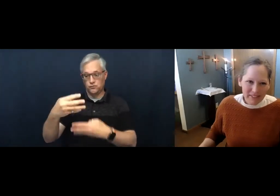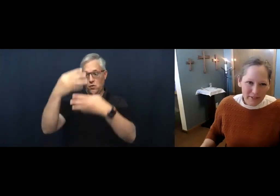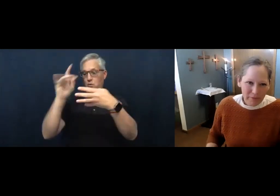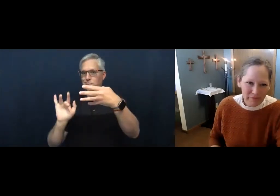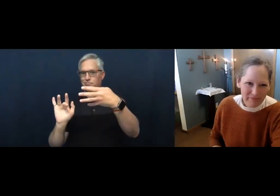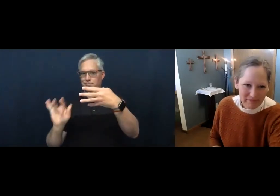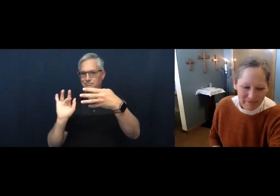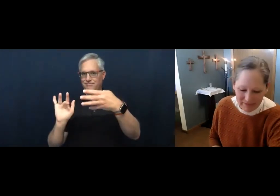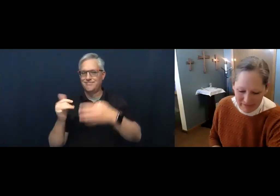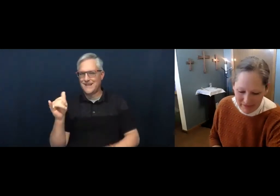So